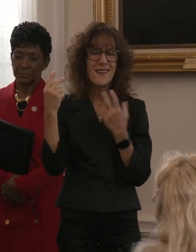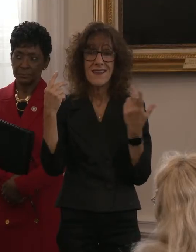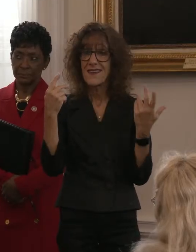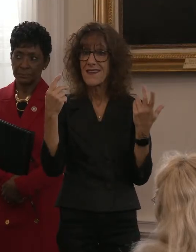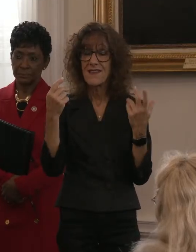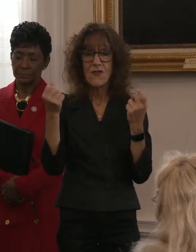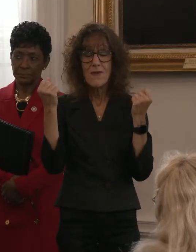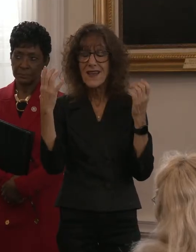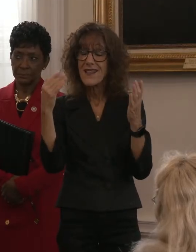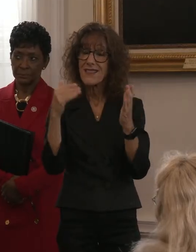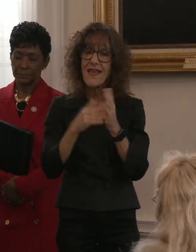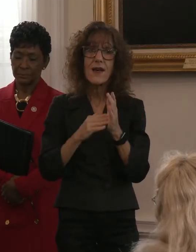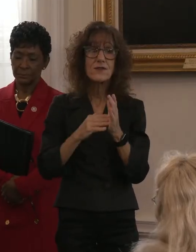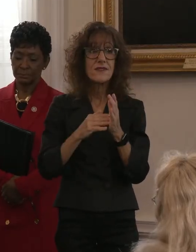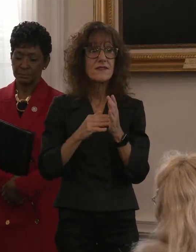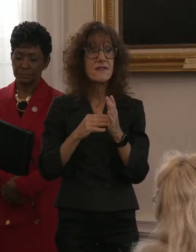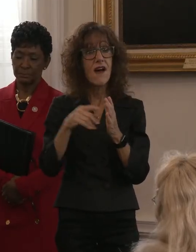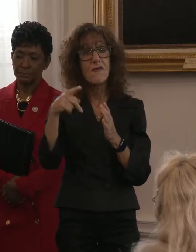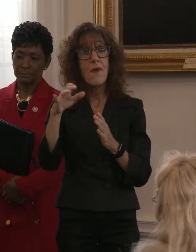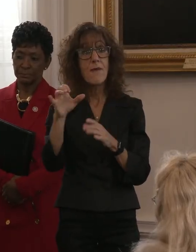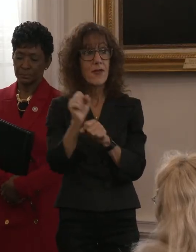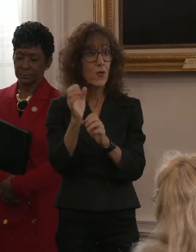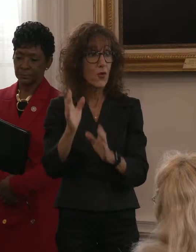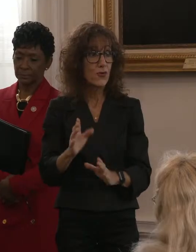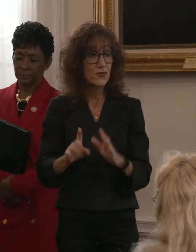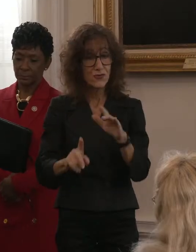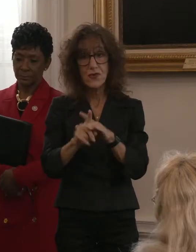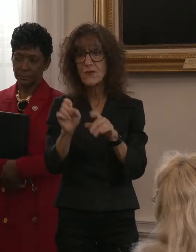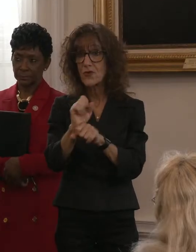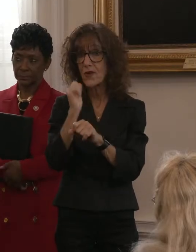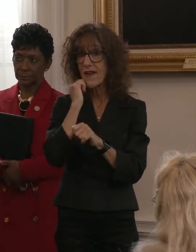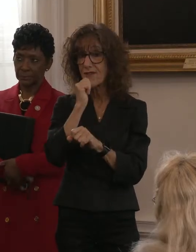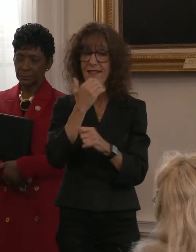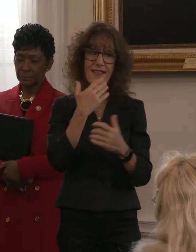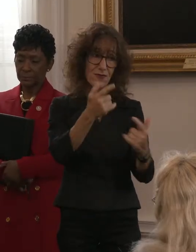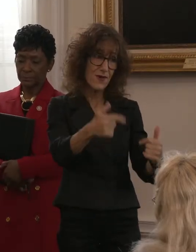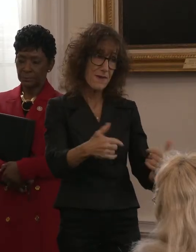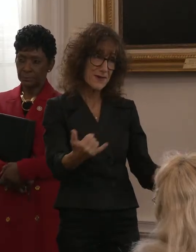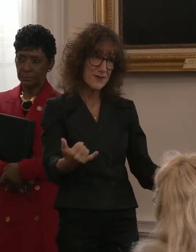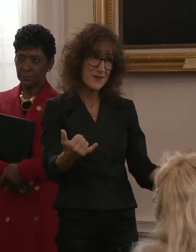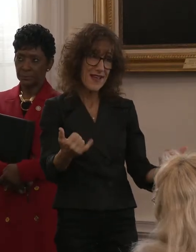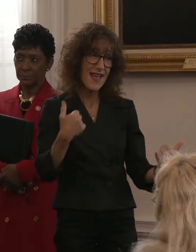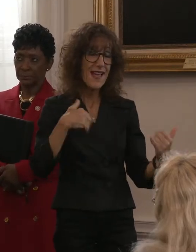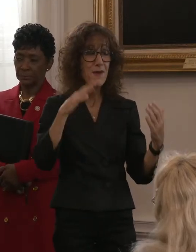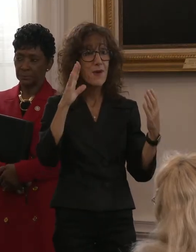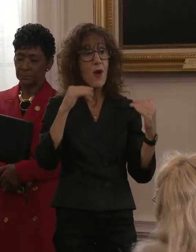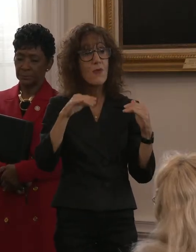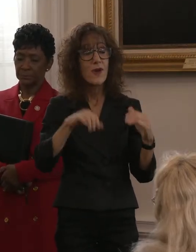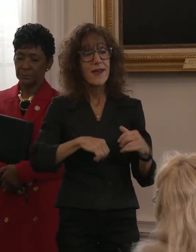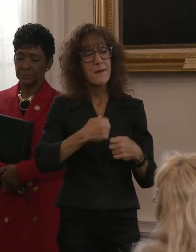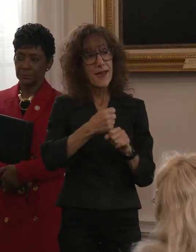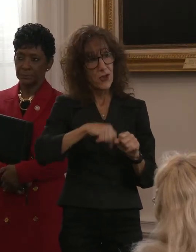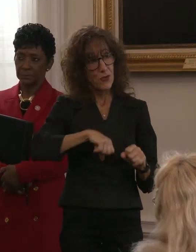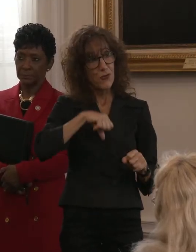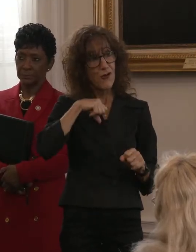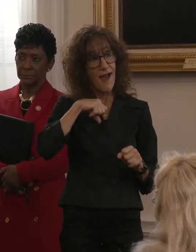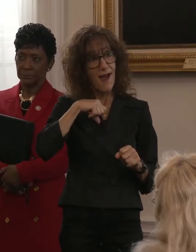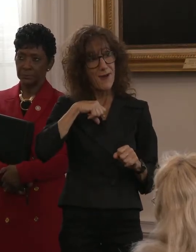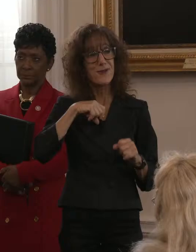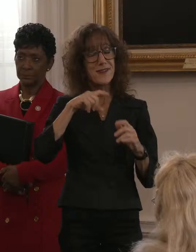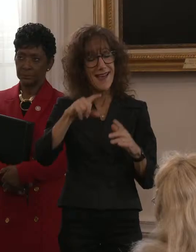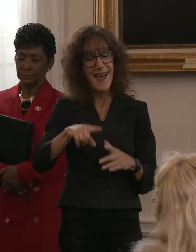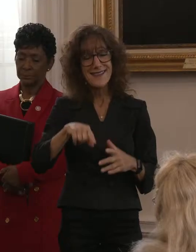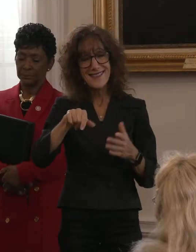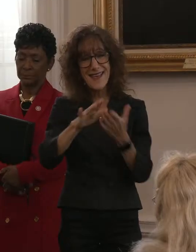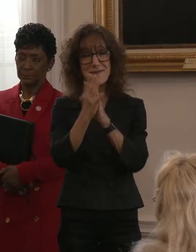that show up for Maryland every single day. Thank you for being here with us today, and we hope that we can do you proud as we implement this to